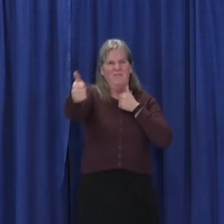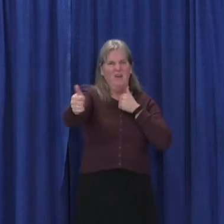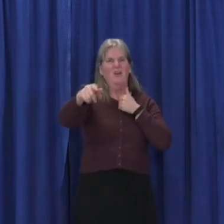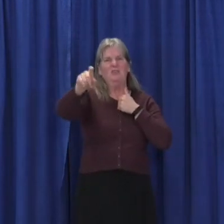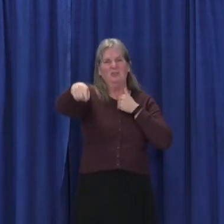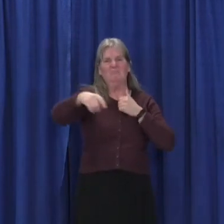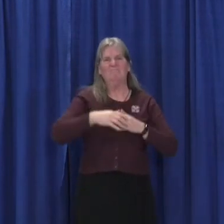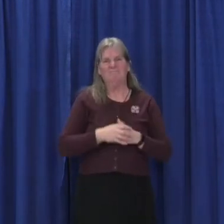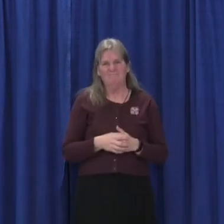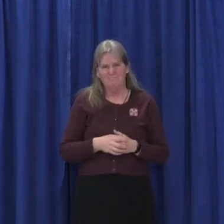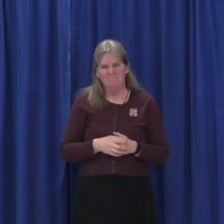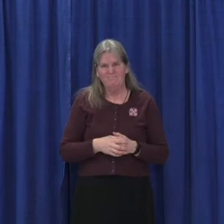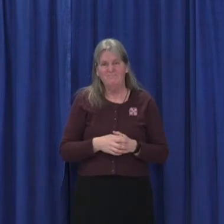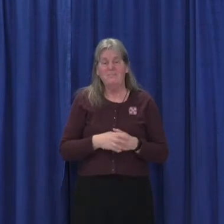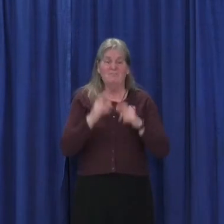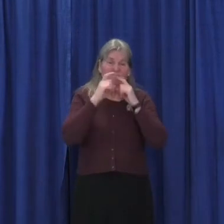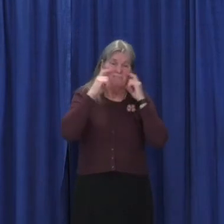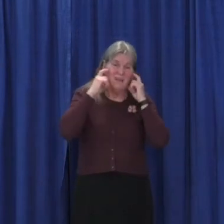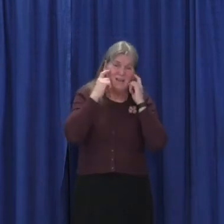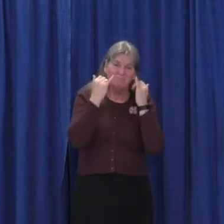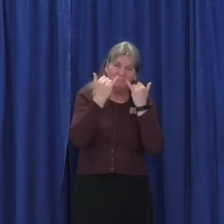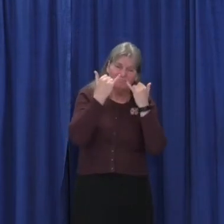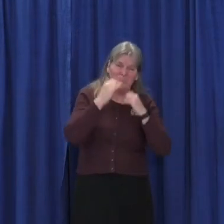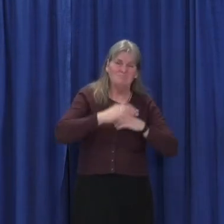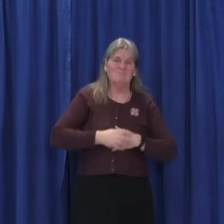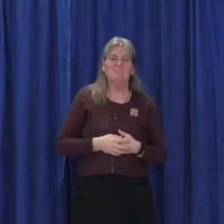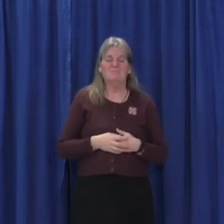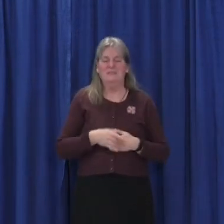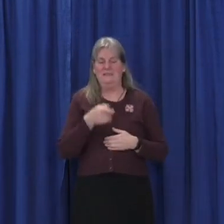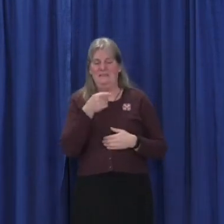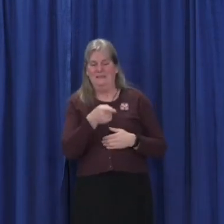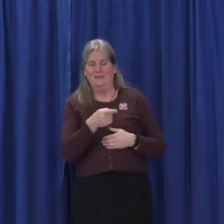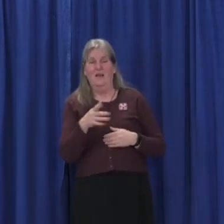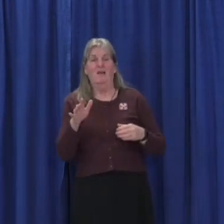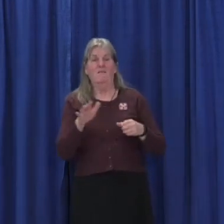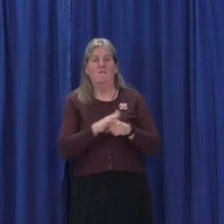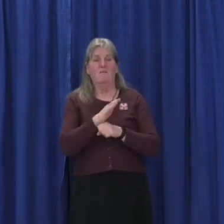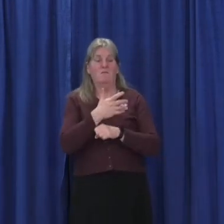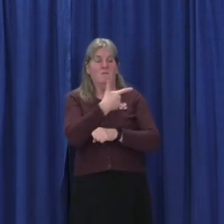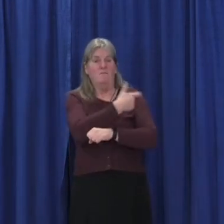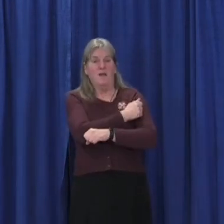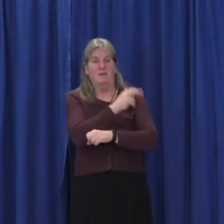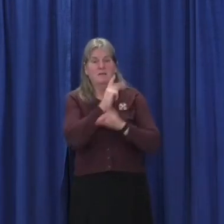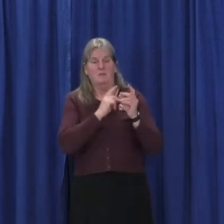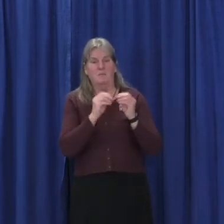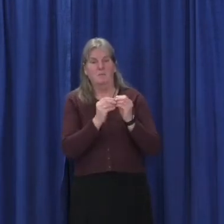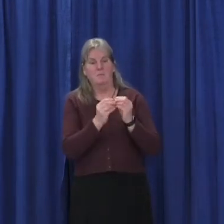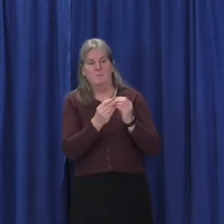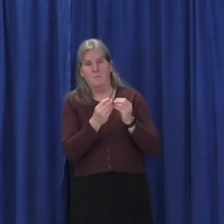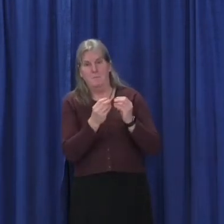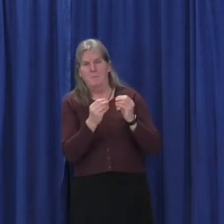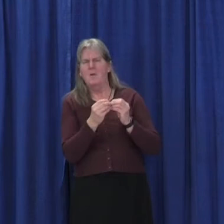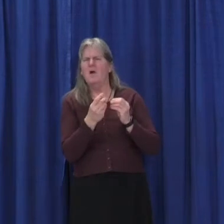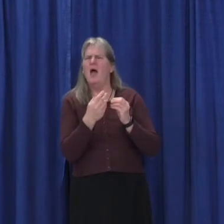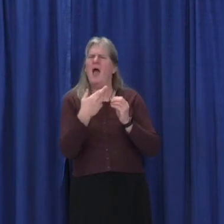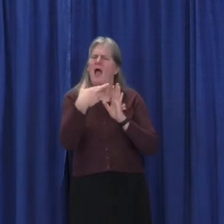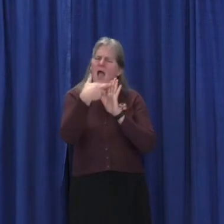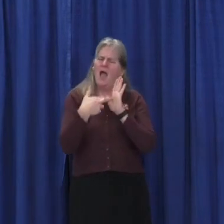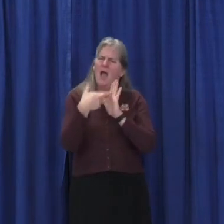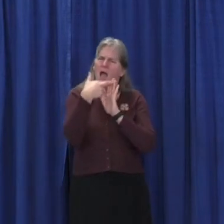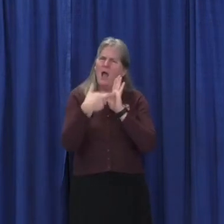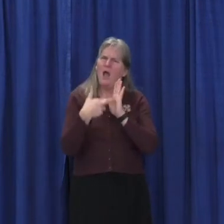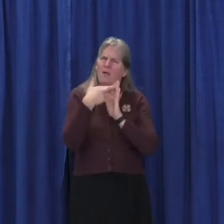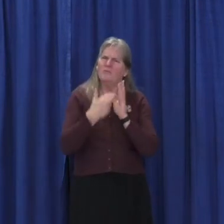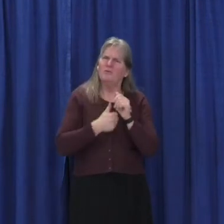thing. Wear your masks. Meet with people who are fully vaccinated. And use those layers, use that COVID